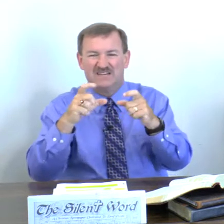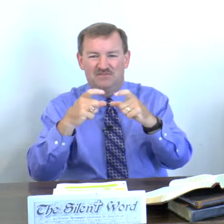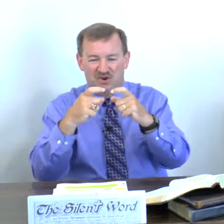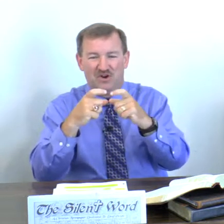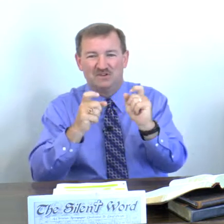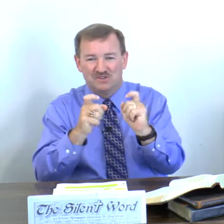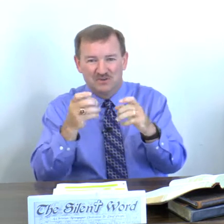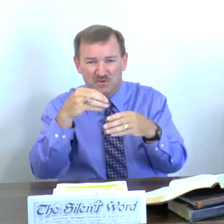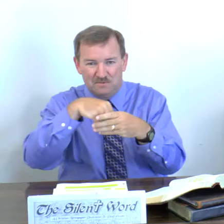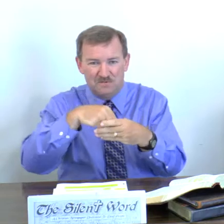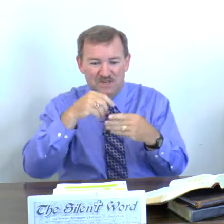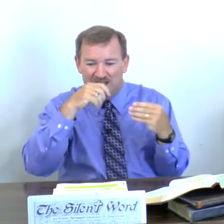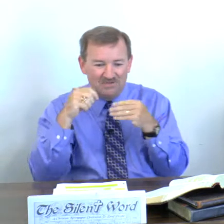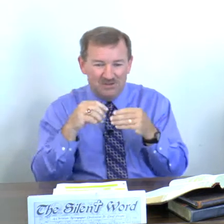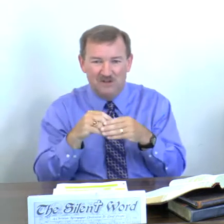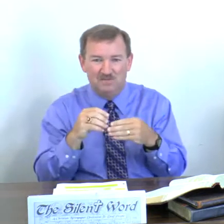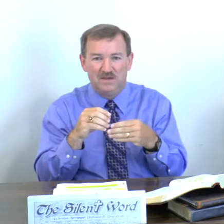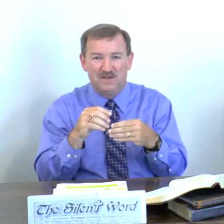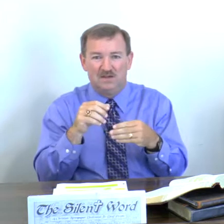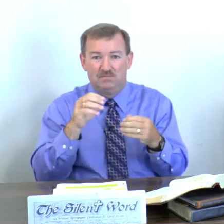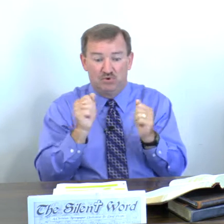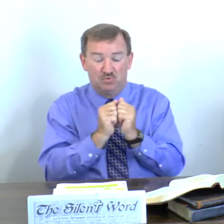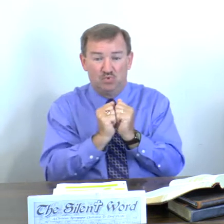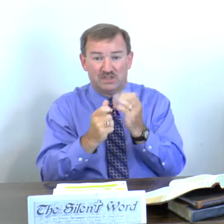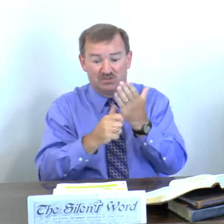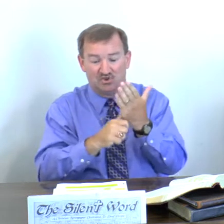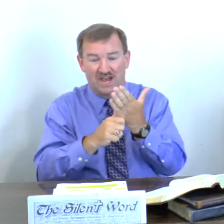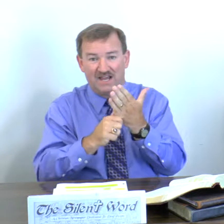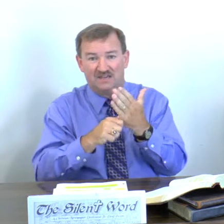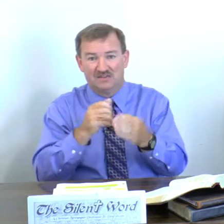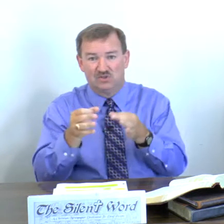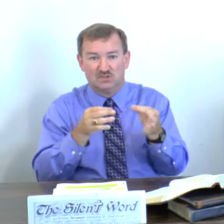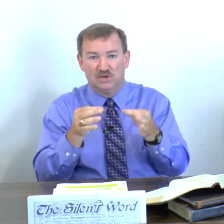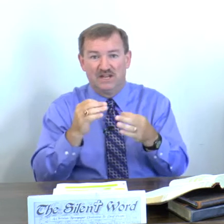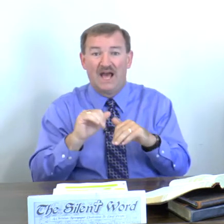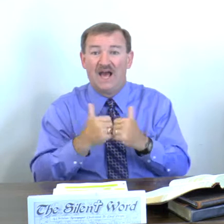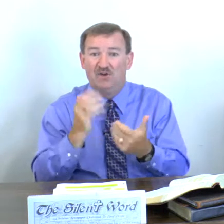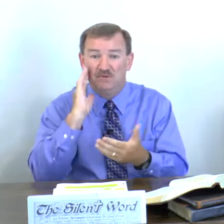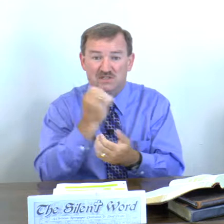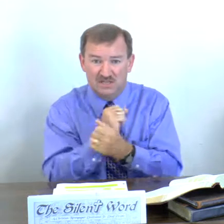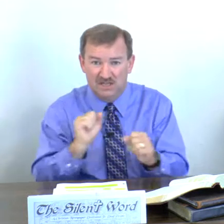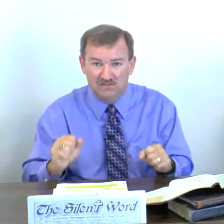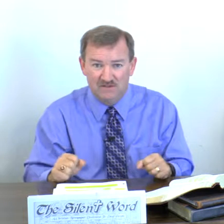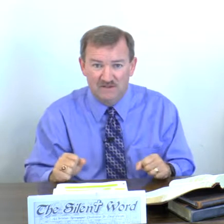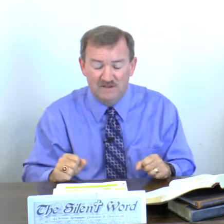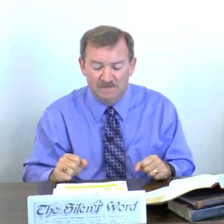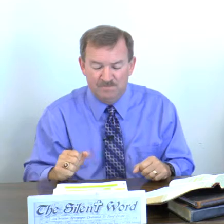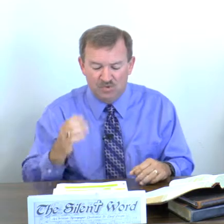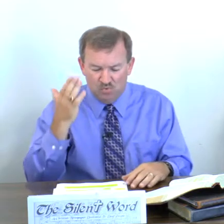gift cards. You know, we put them in envelope, put them with a track to explain how to be saved.